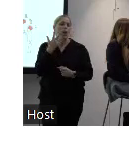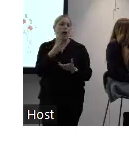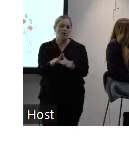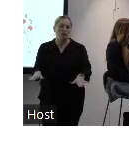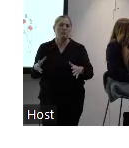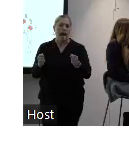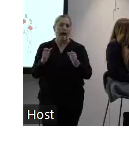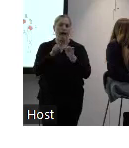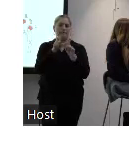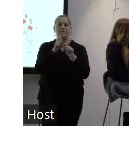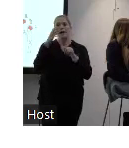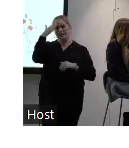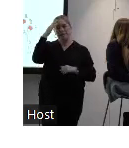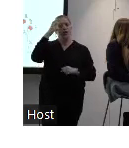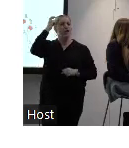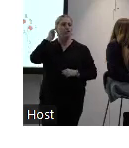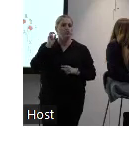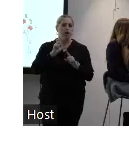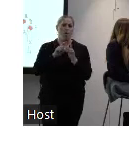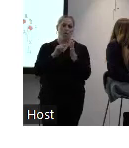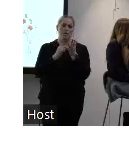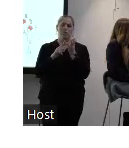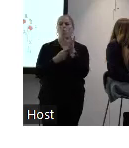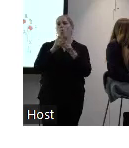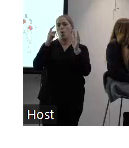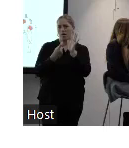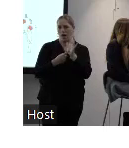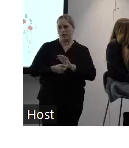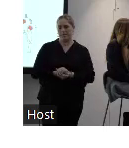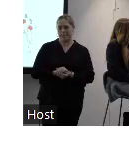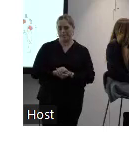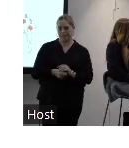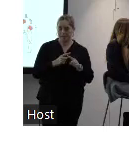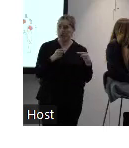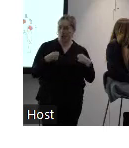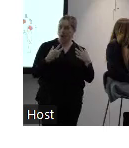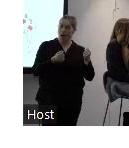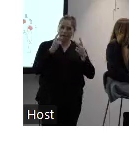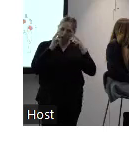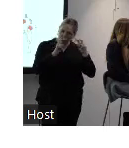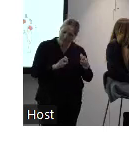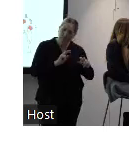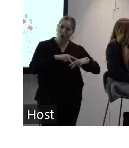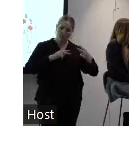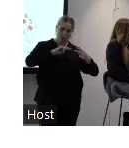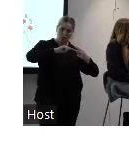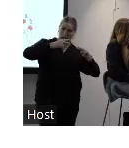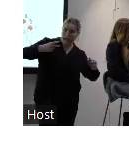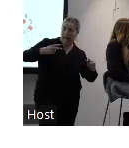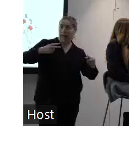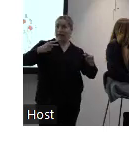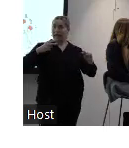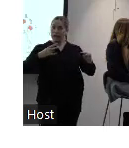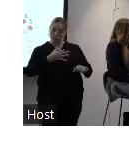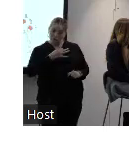They're caused by complex interactions between genetic risk factors, which we inherit from our parents and grandparents at the DNA